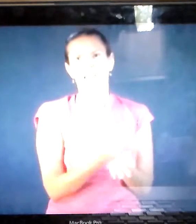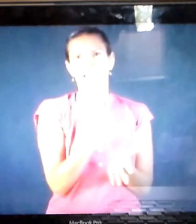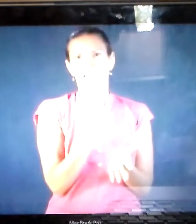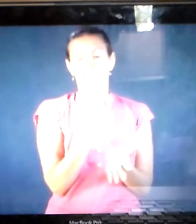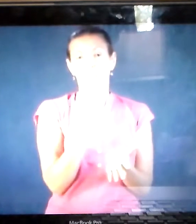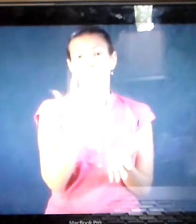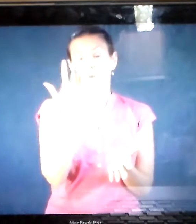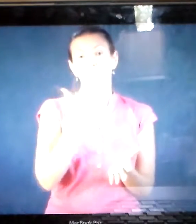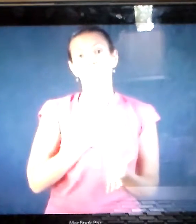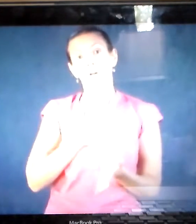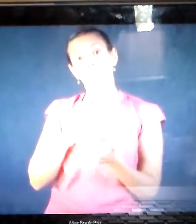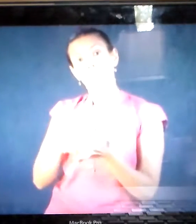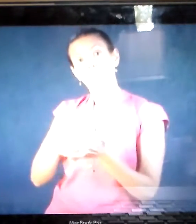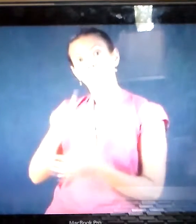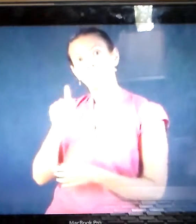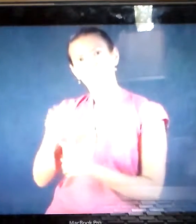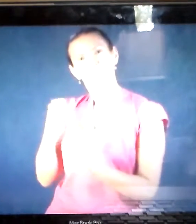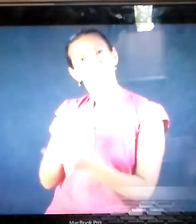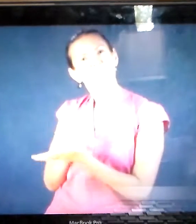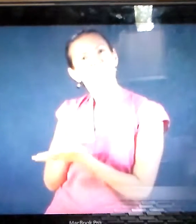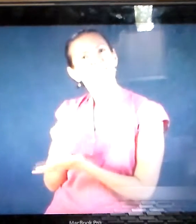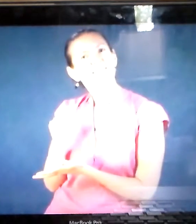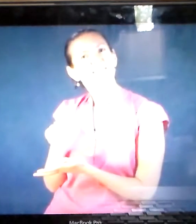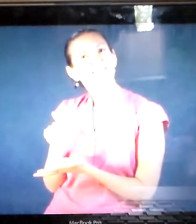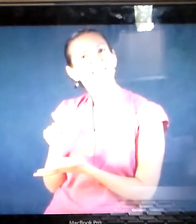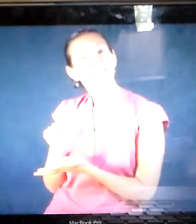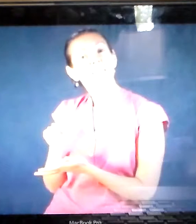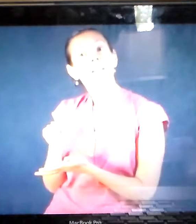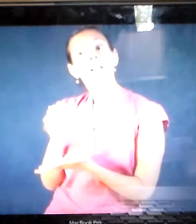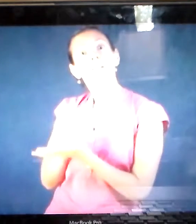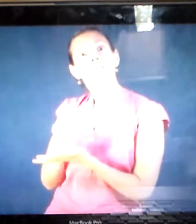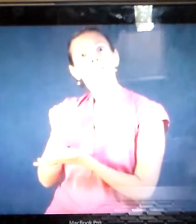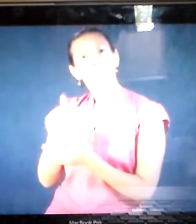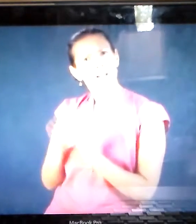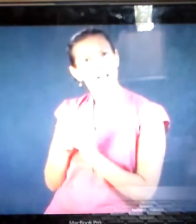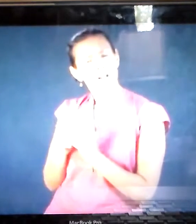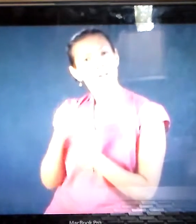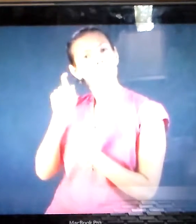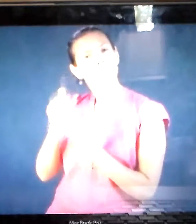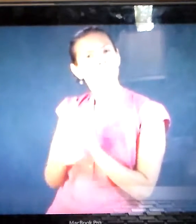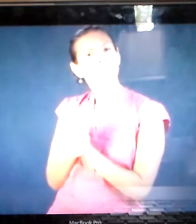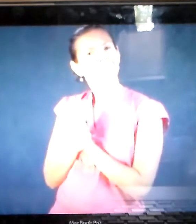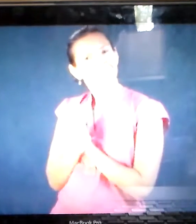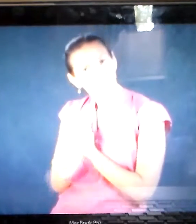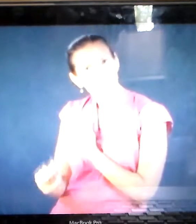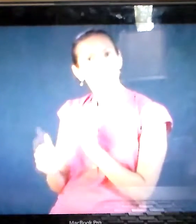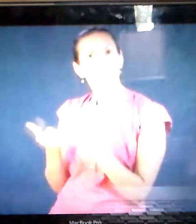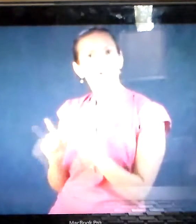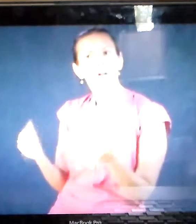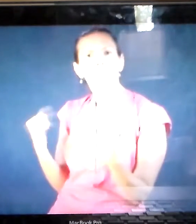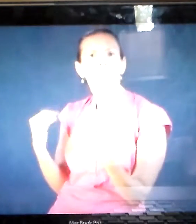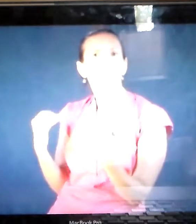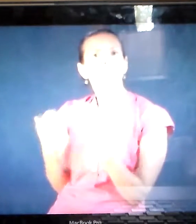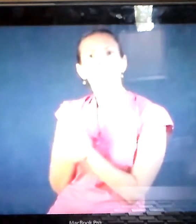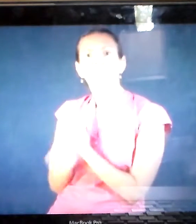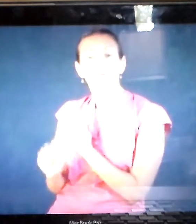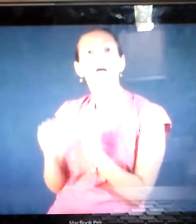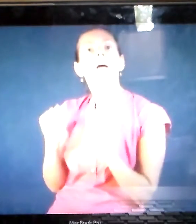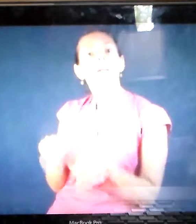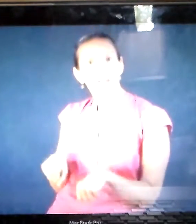And I tried to get them to use ASL and try to get their